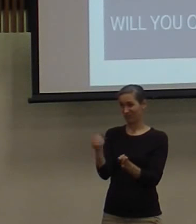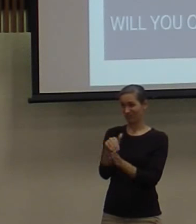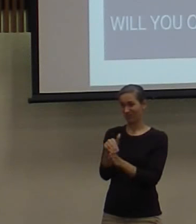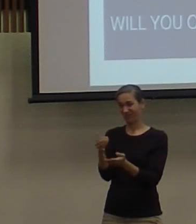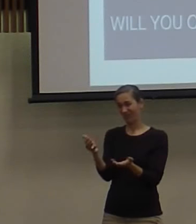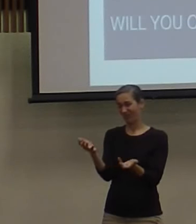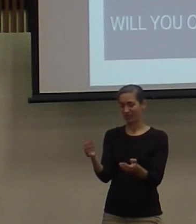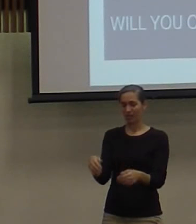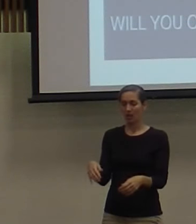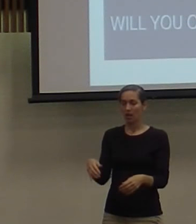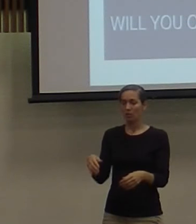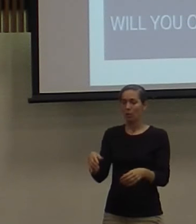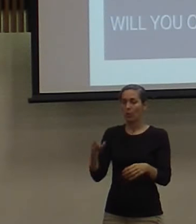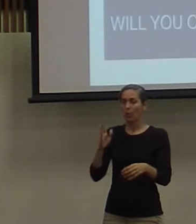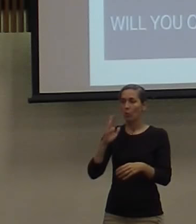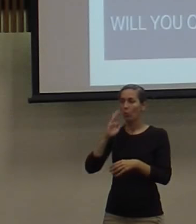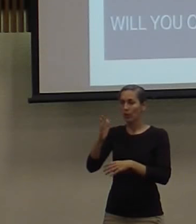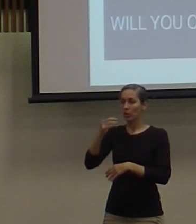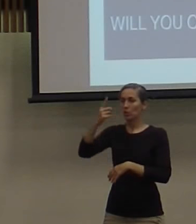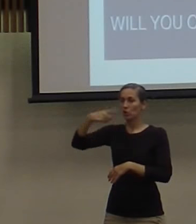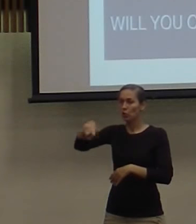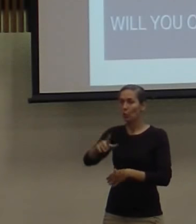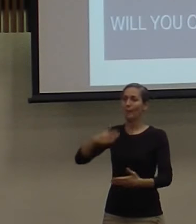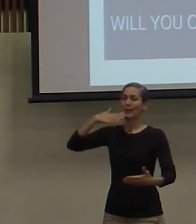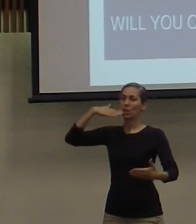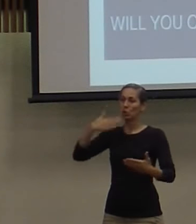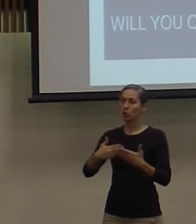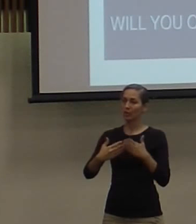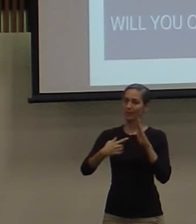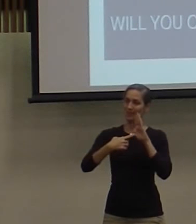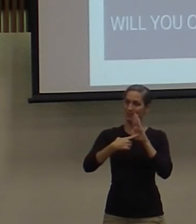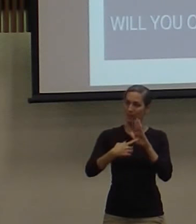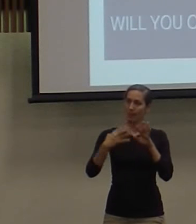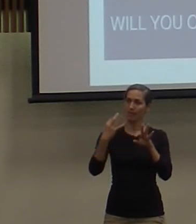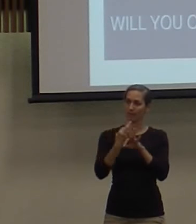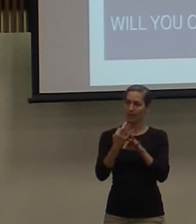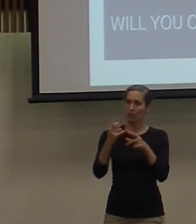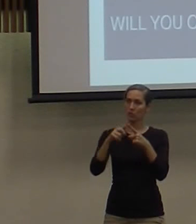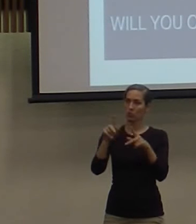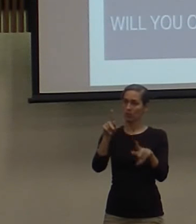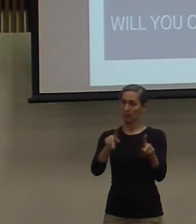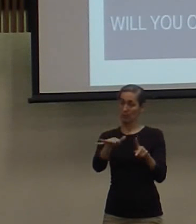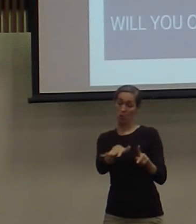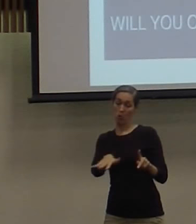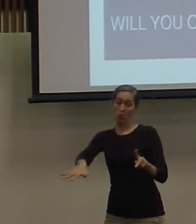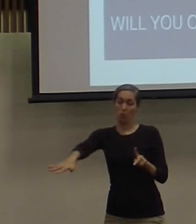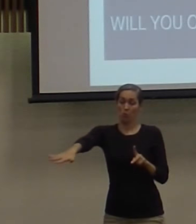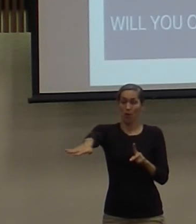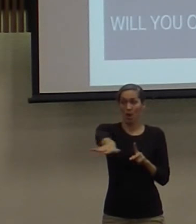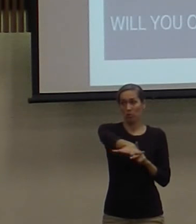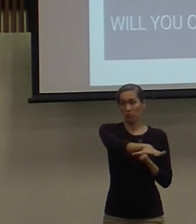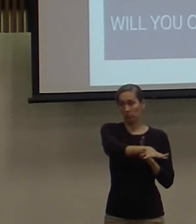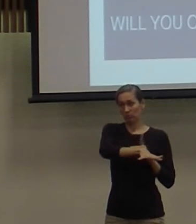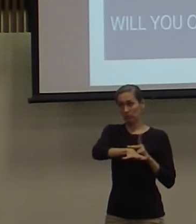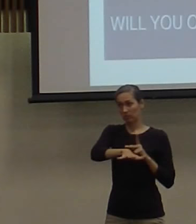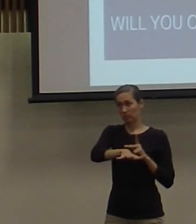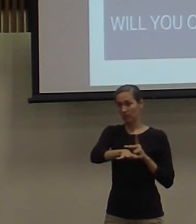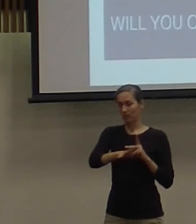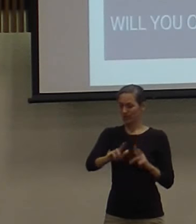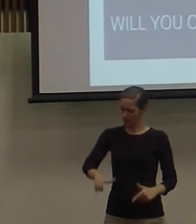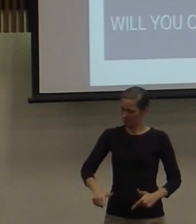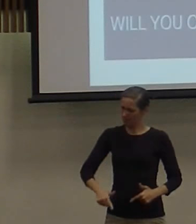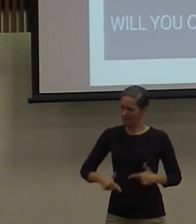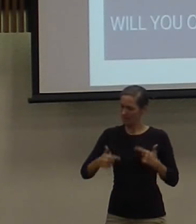can you be a good example of faith to the people around you? That you will leave